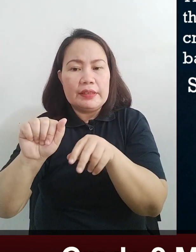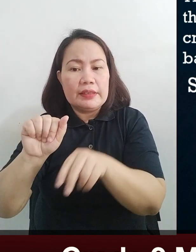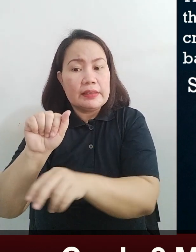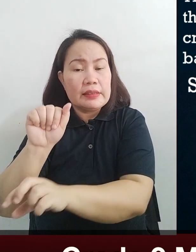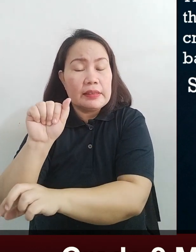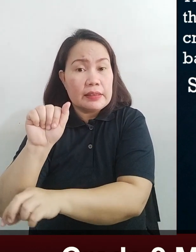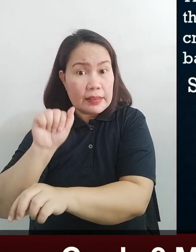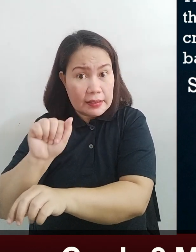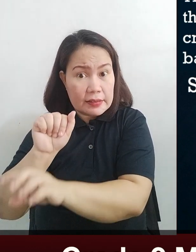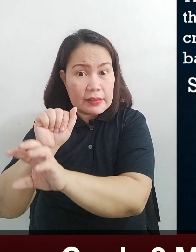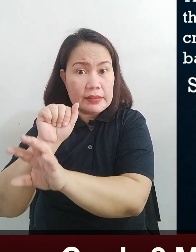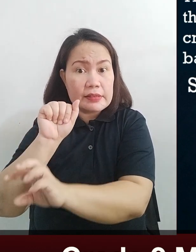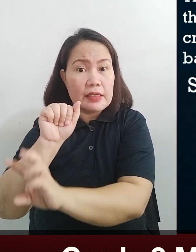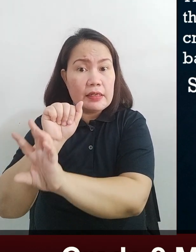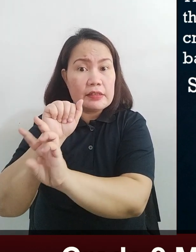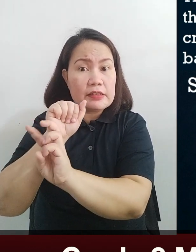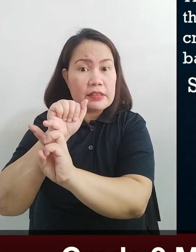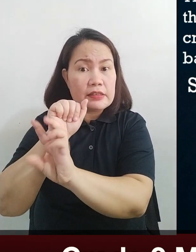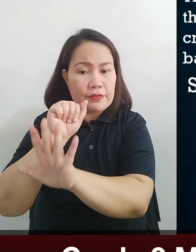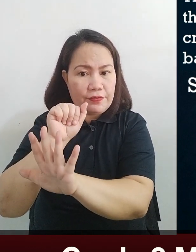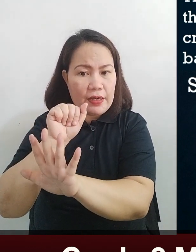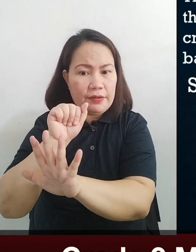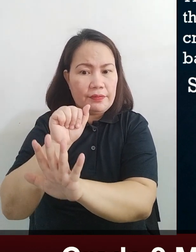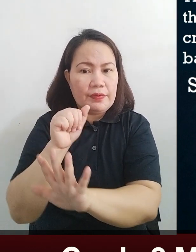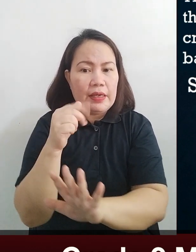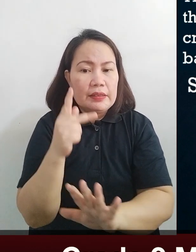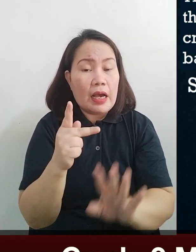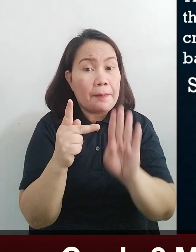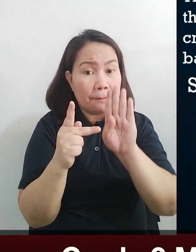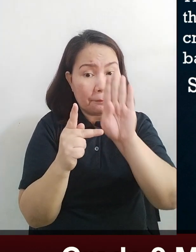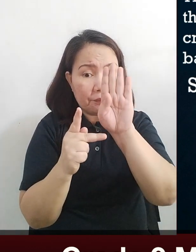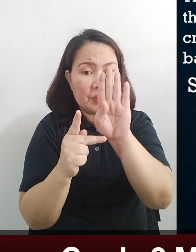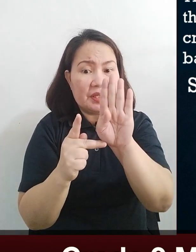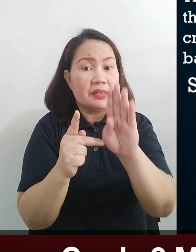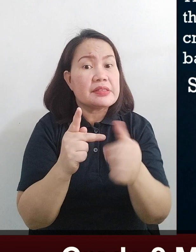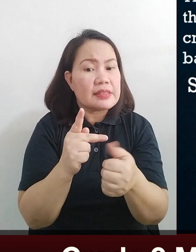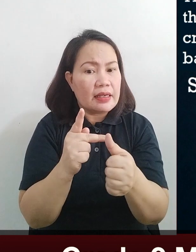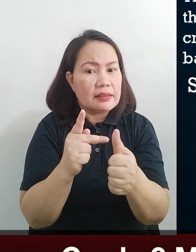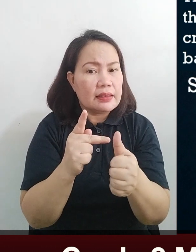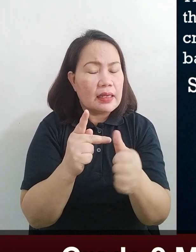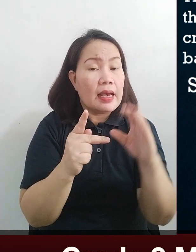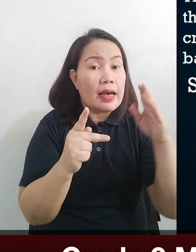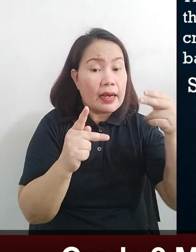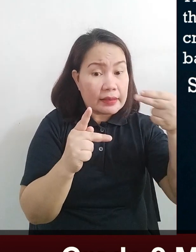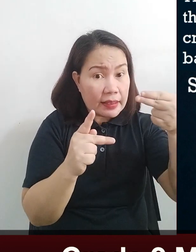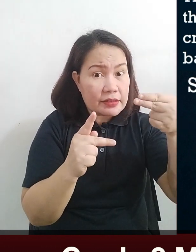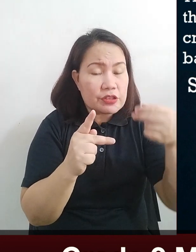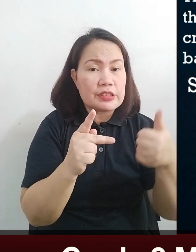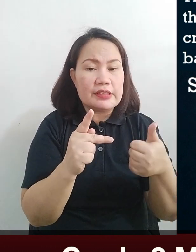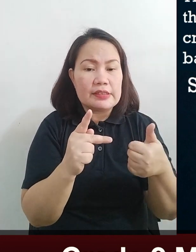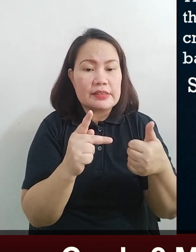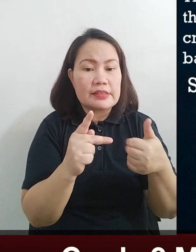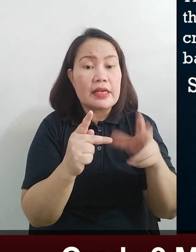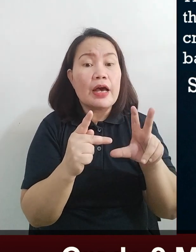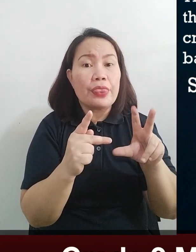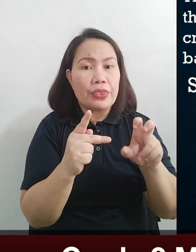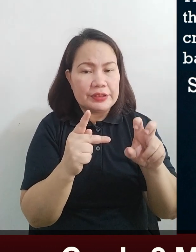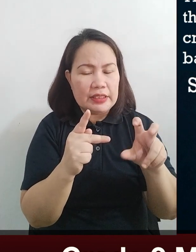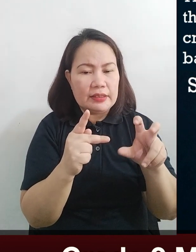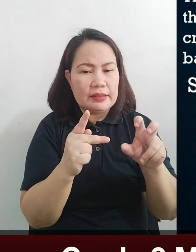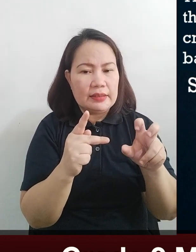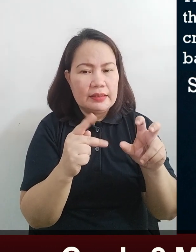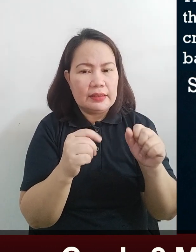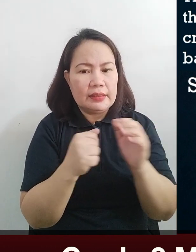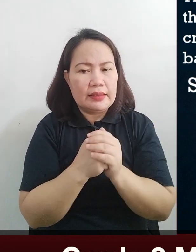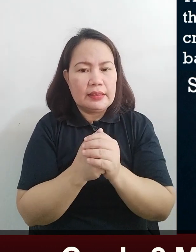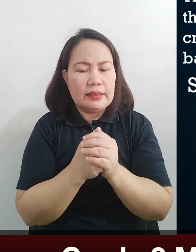that is 65 square centimeter is equal to K. So, yung B natin is 10 centimeter. And yung